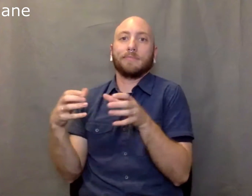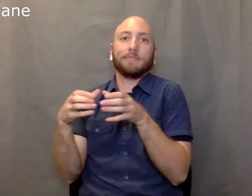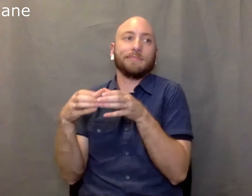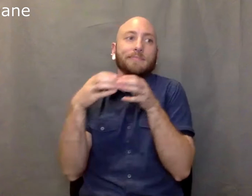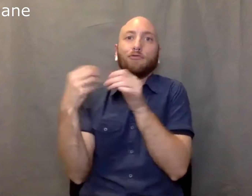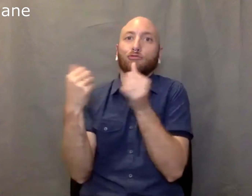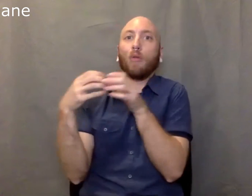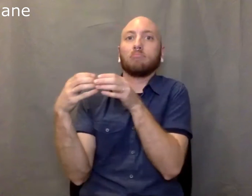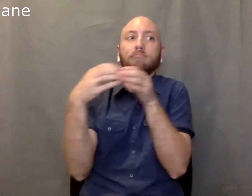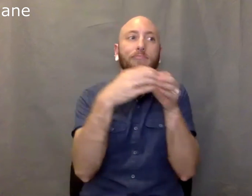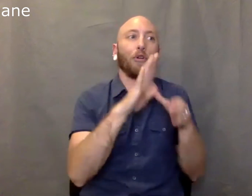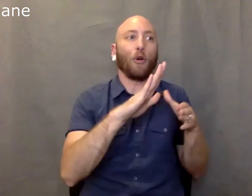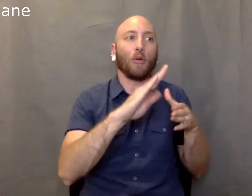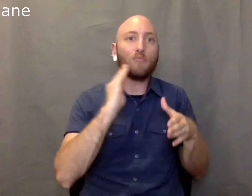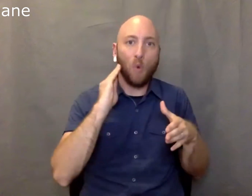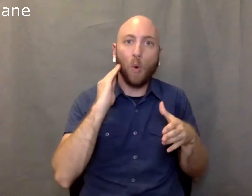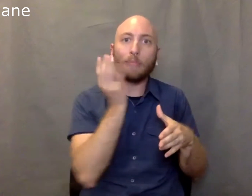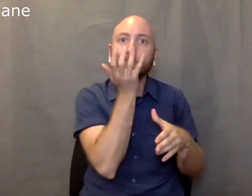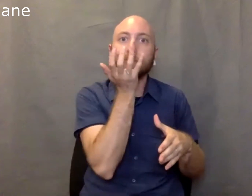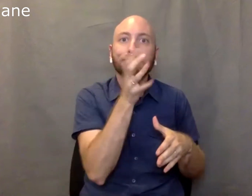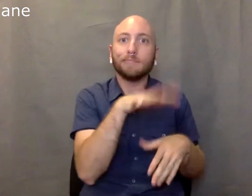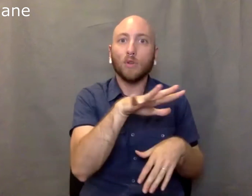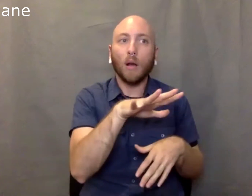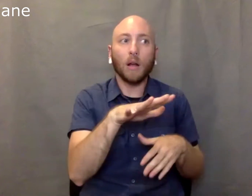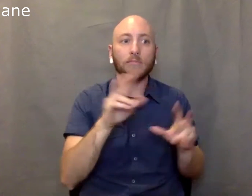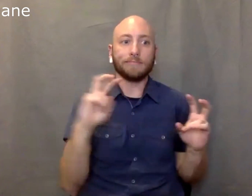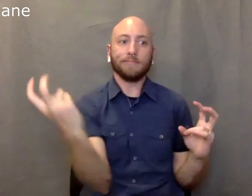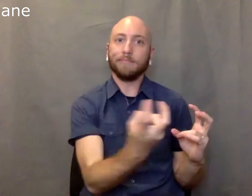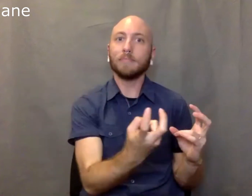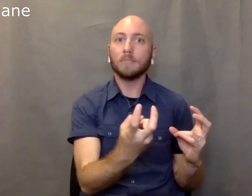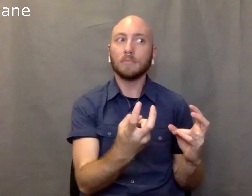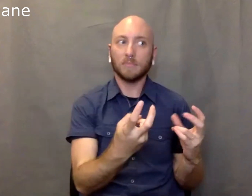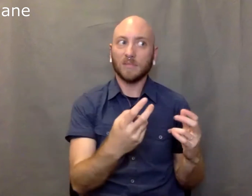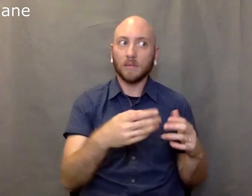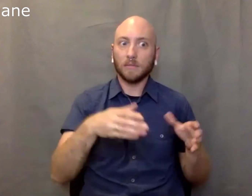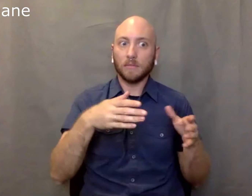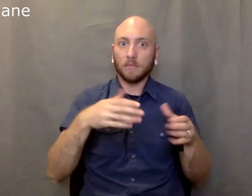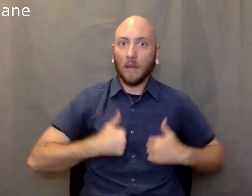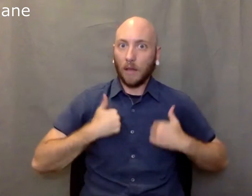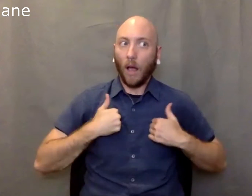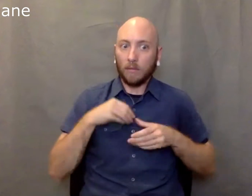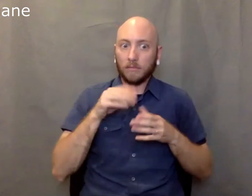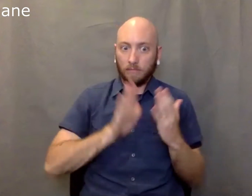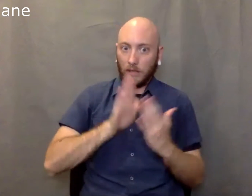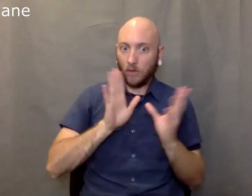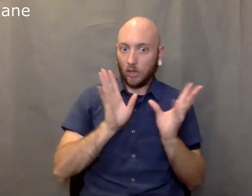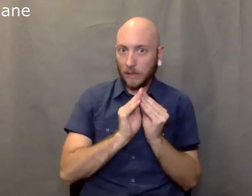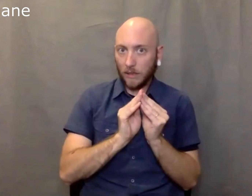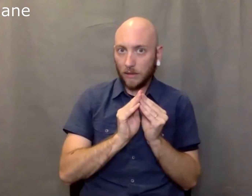did the meeting in person. And it's just things that like that camaraderie that I've